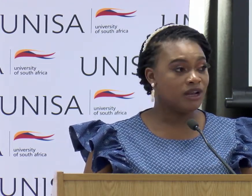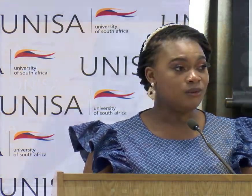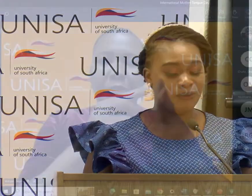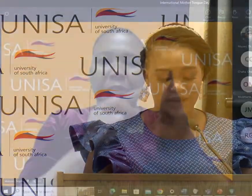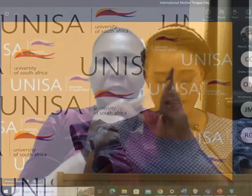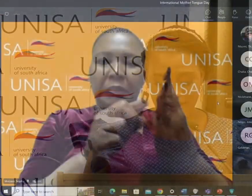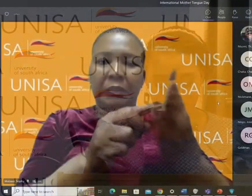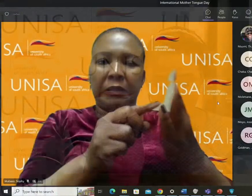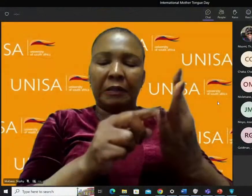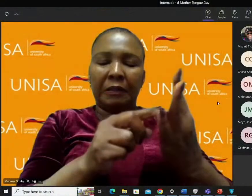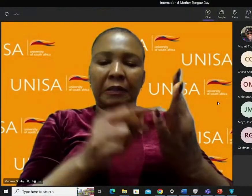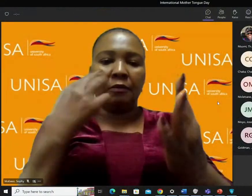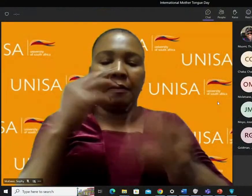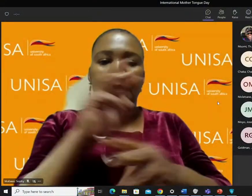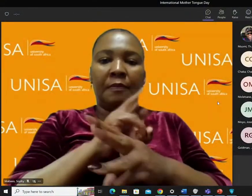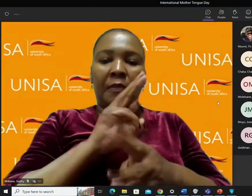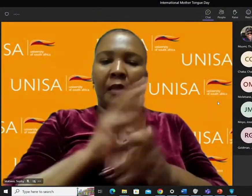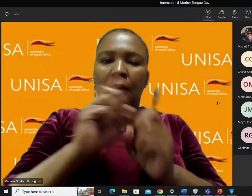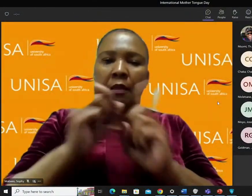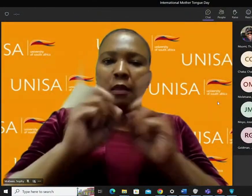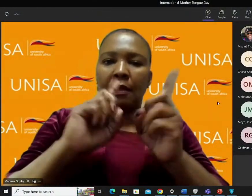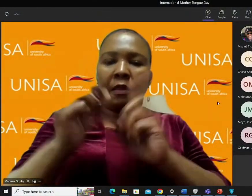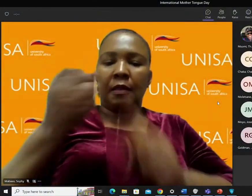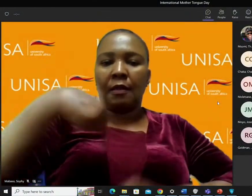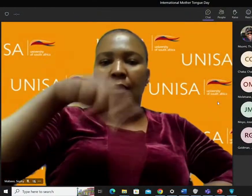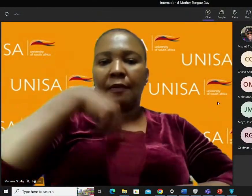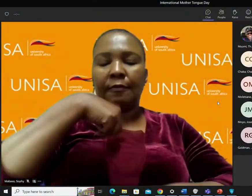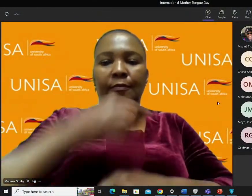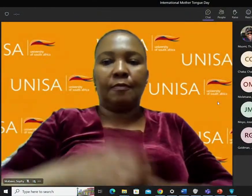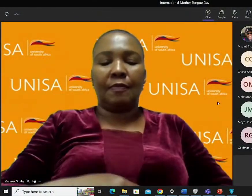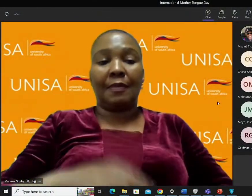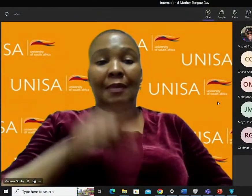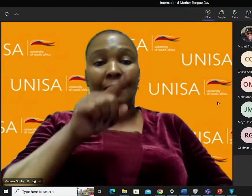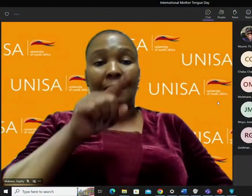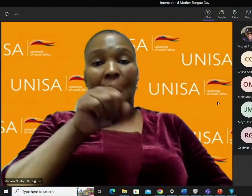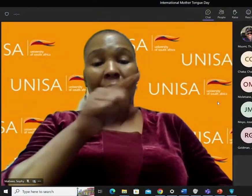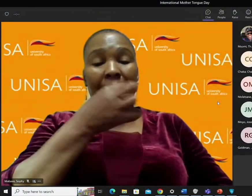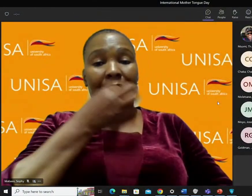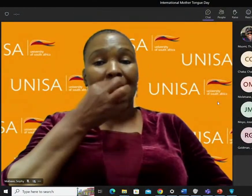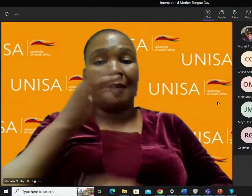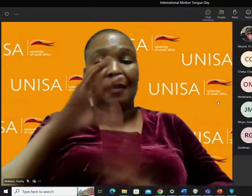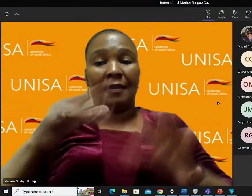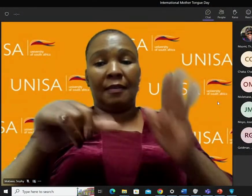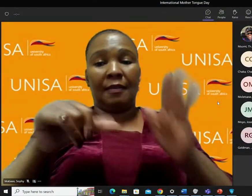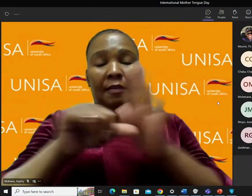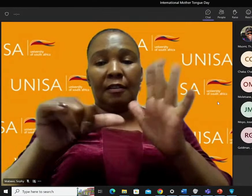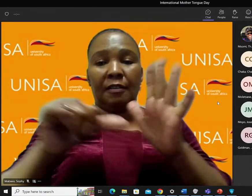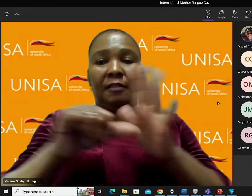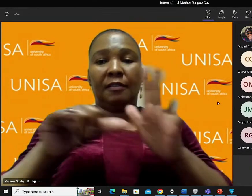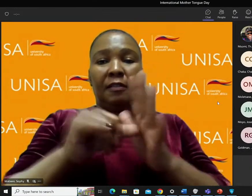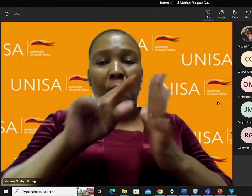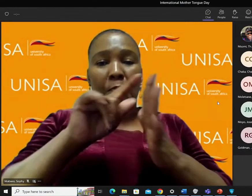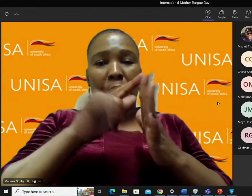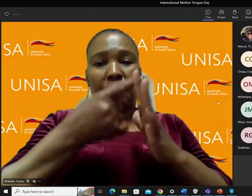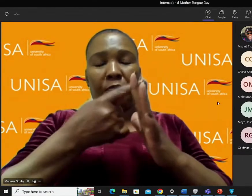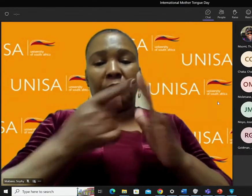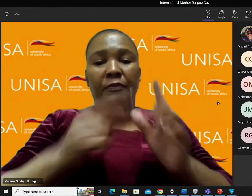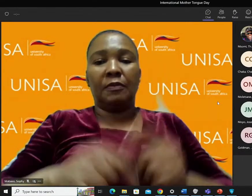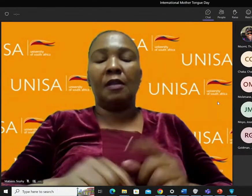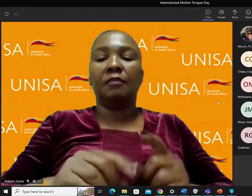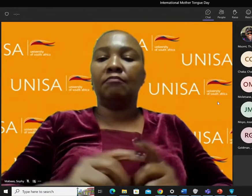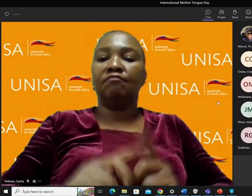She mentioned a very important point by talking